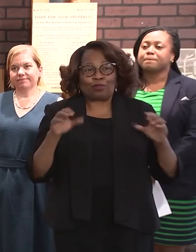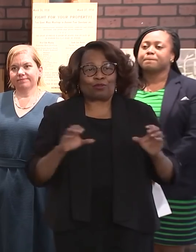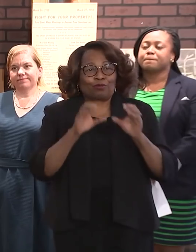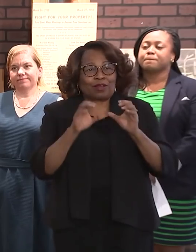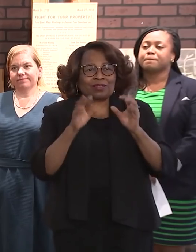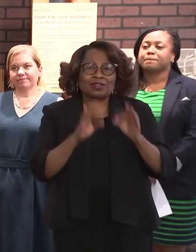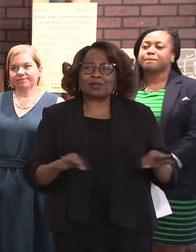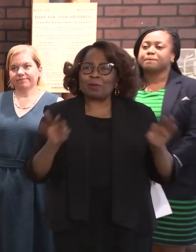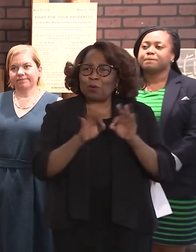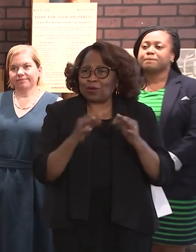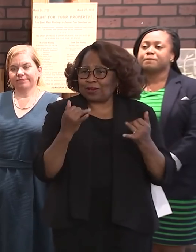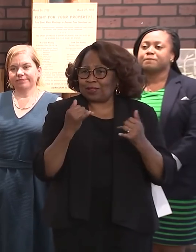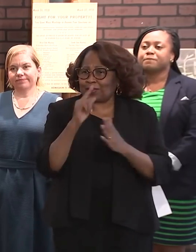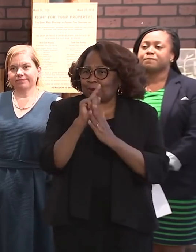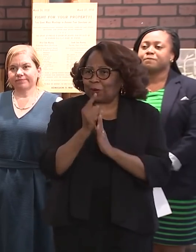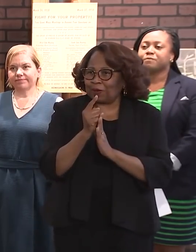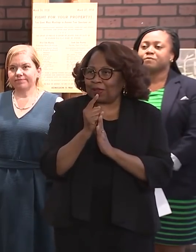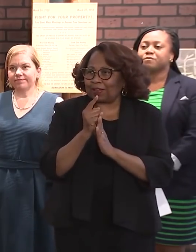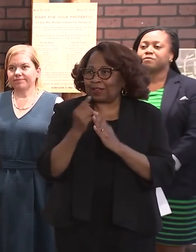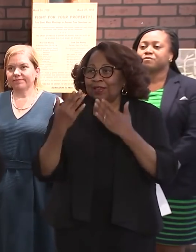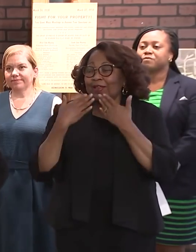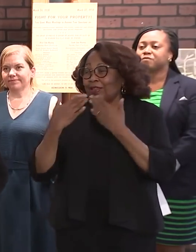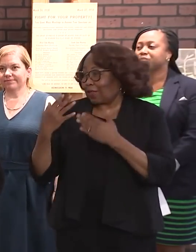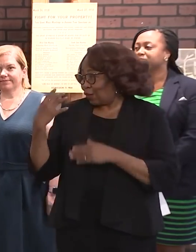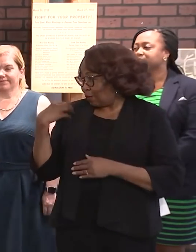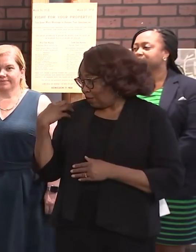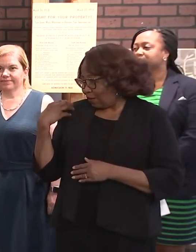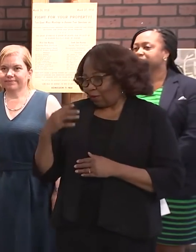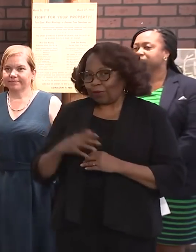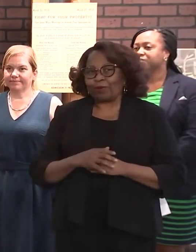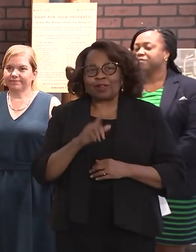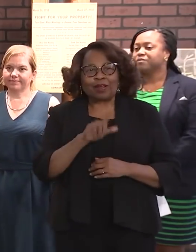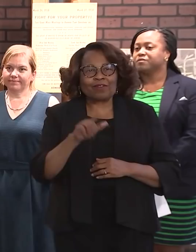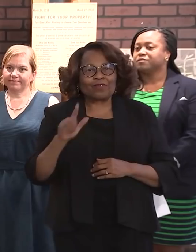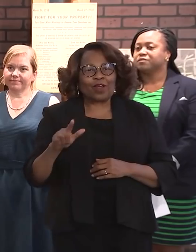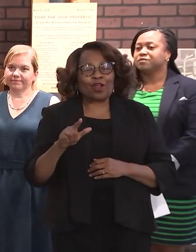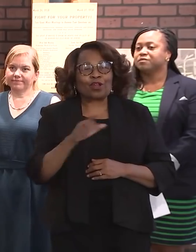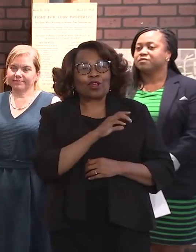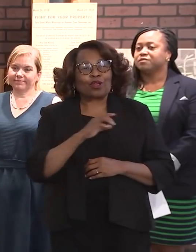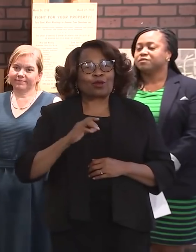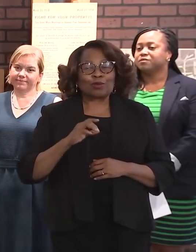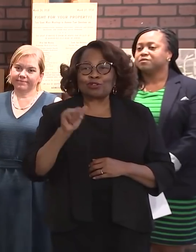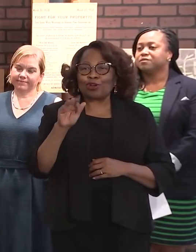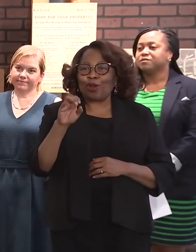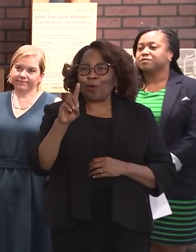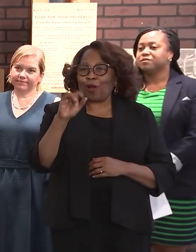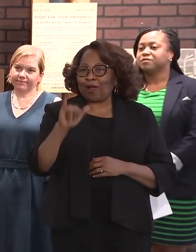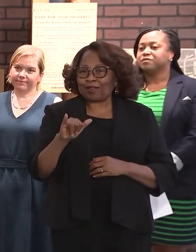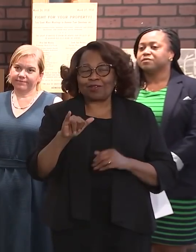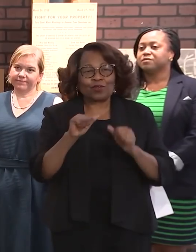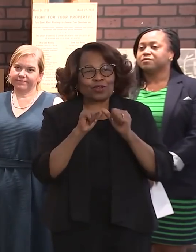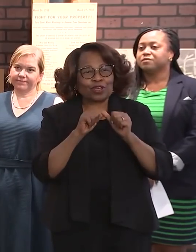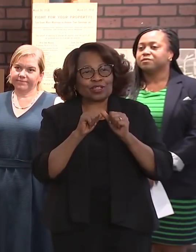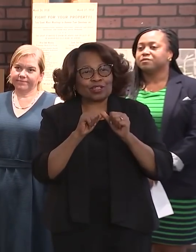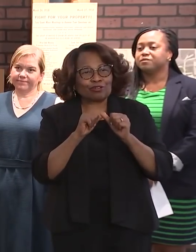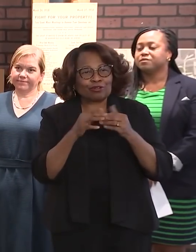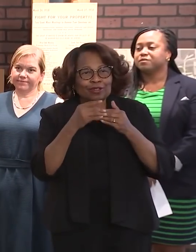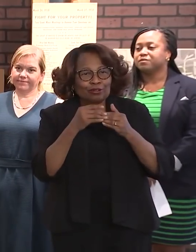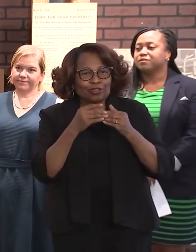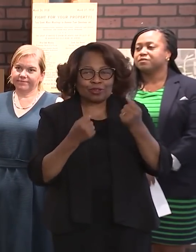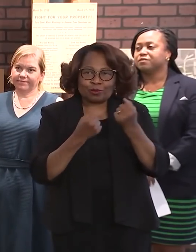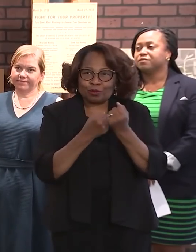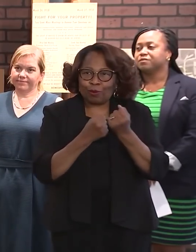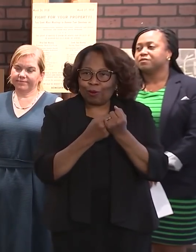important in this moment. Thank you, Mayor Lightfoot, Commissioner Arwady, for your continued leadership, support,